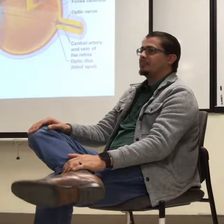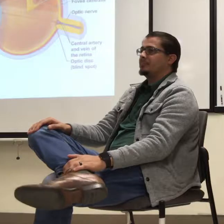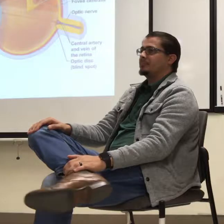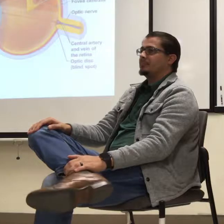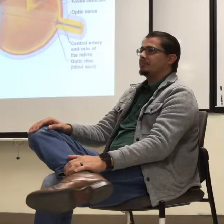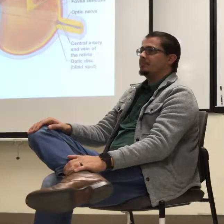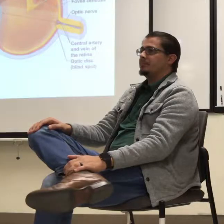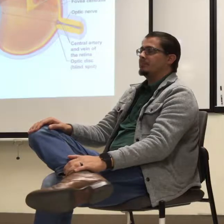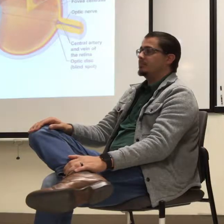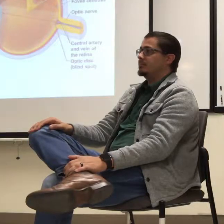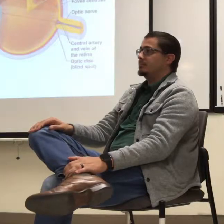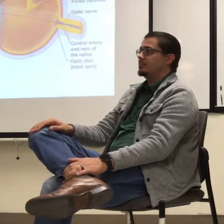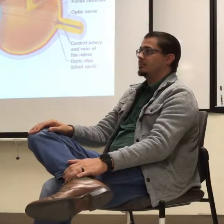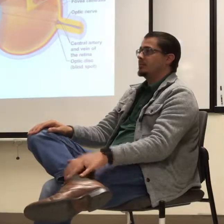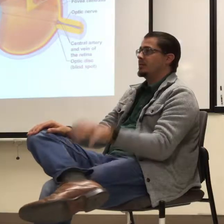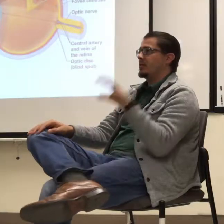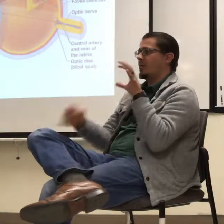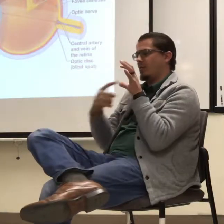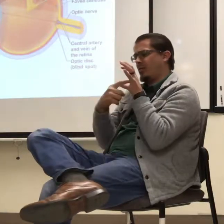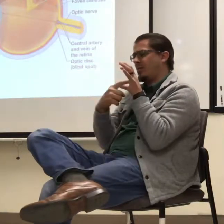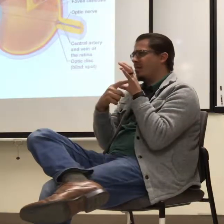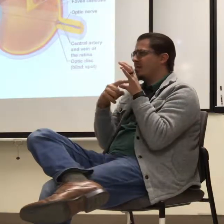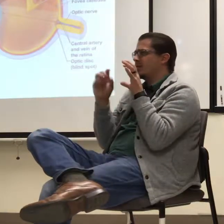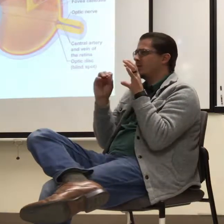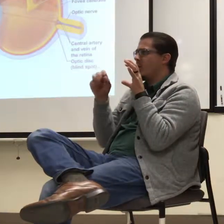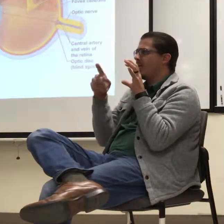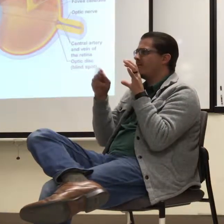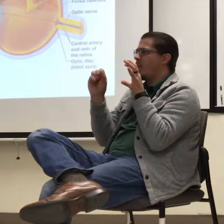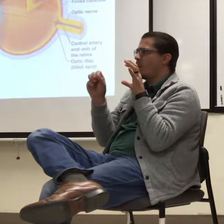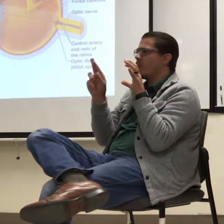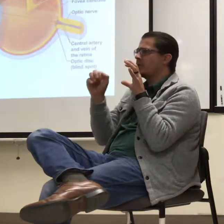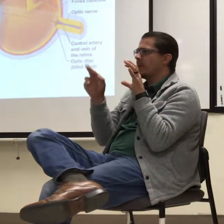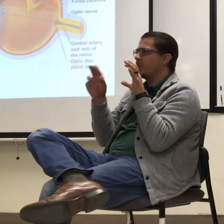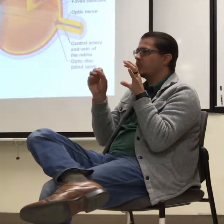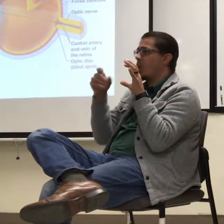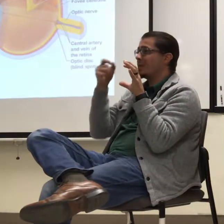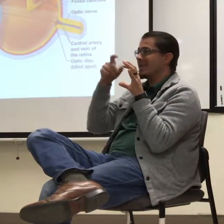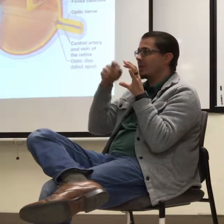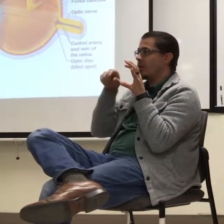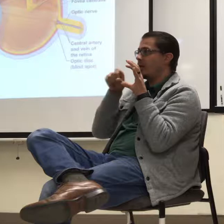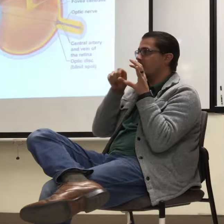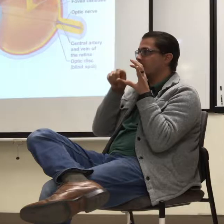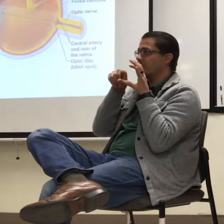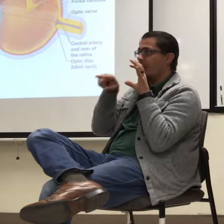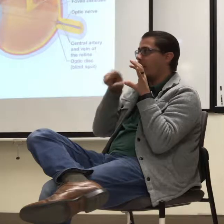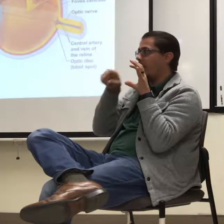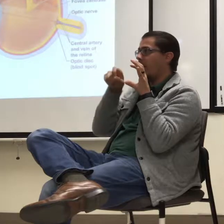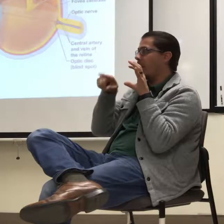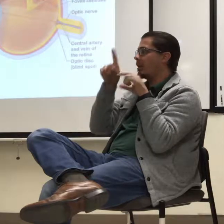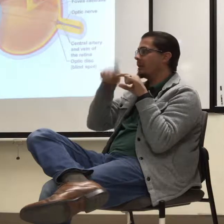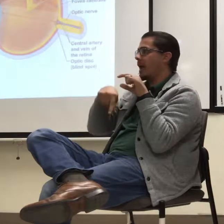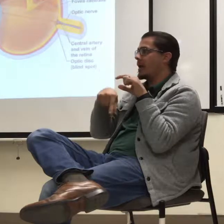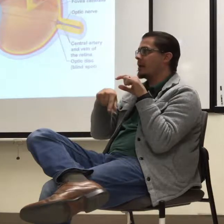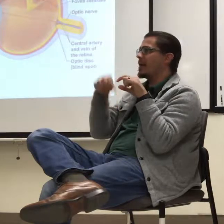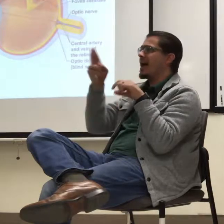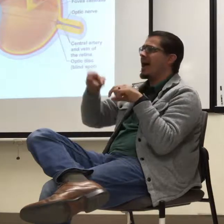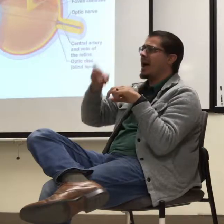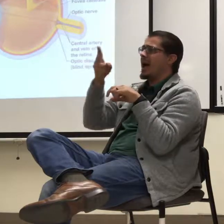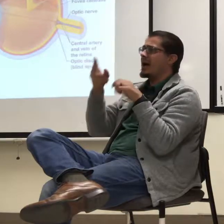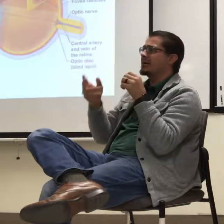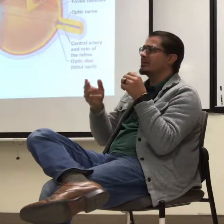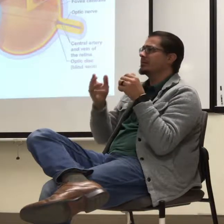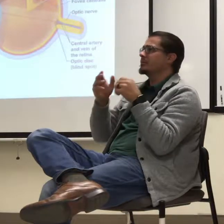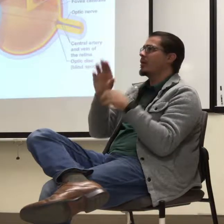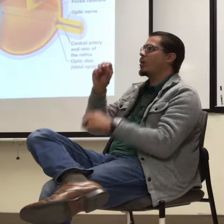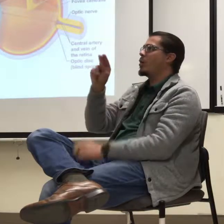You have no photoreceptors, there's no signal to be sent. Those are the cells that can bind the photons in light, but they're not there. Your highest concentration of